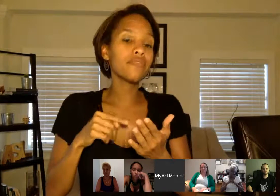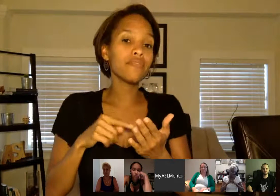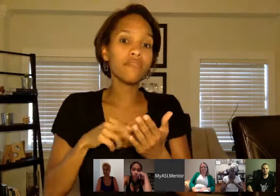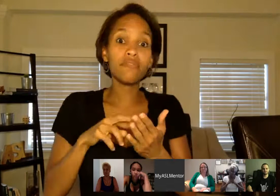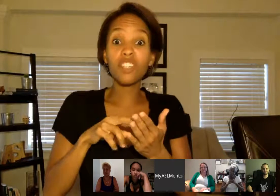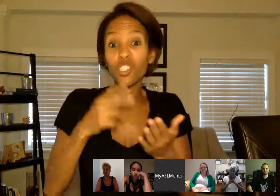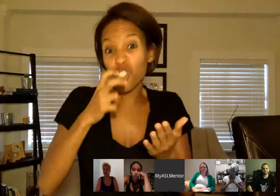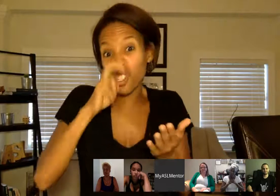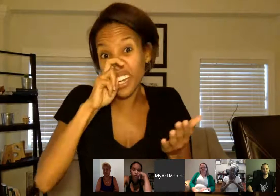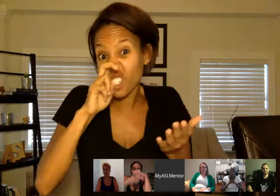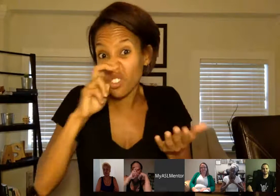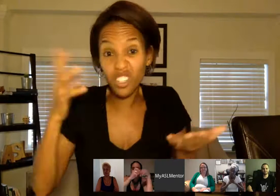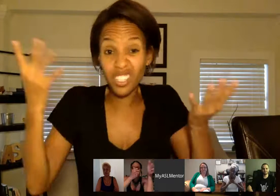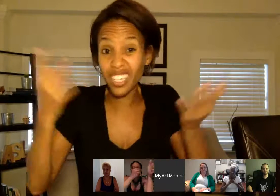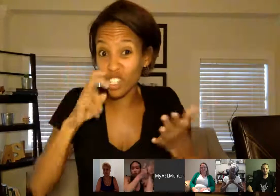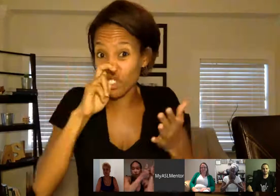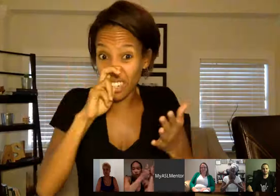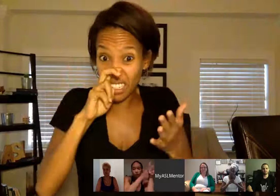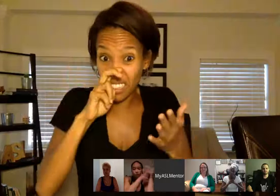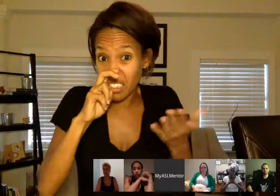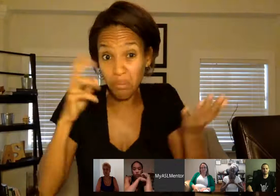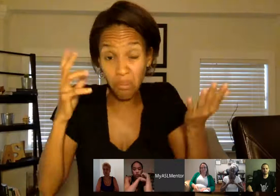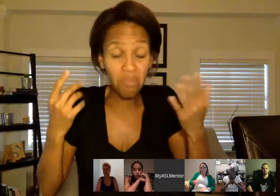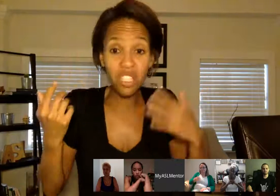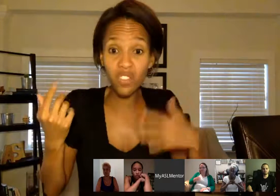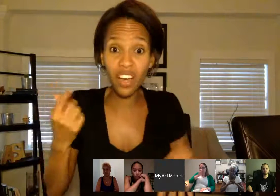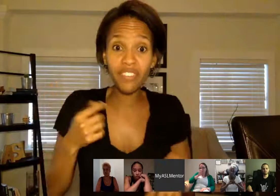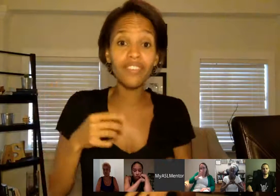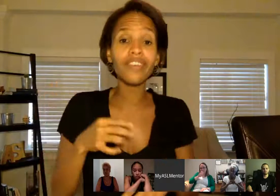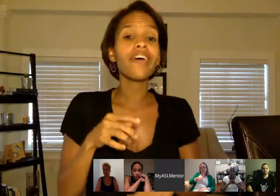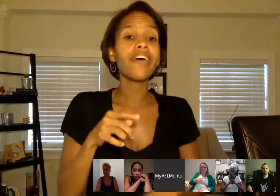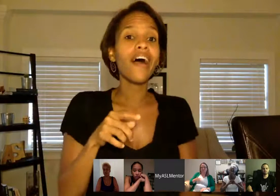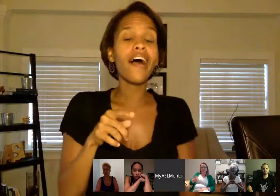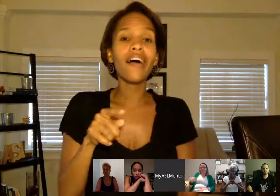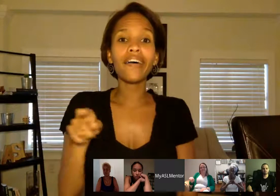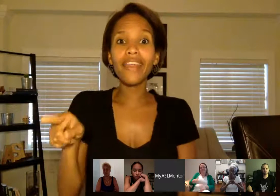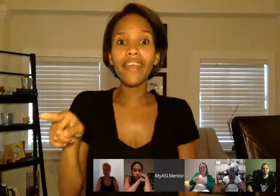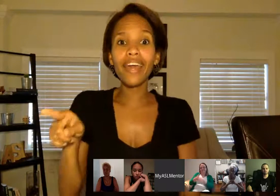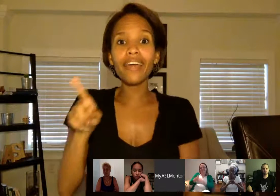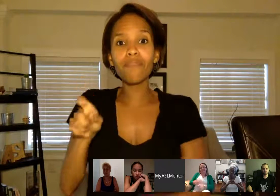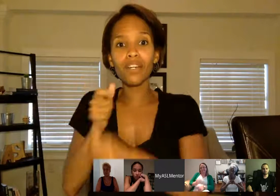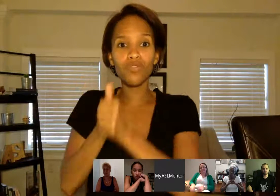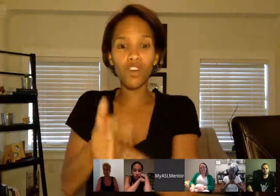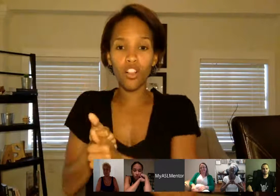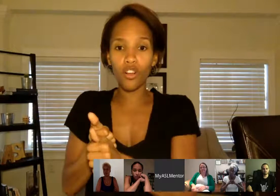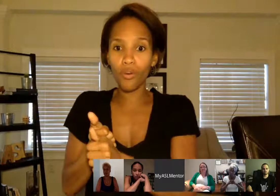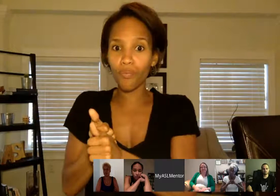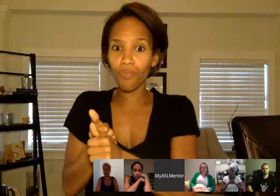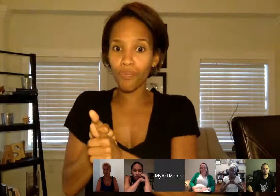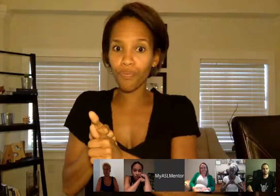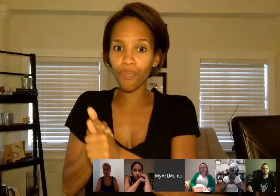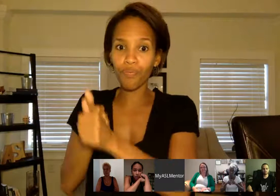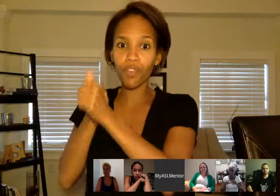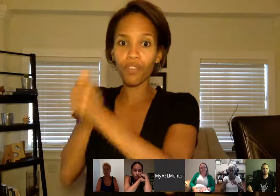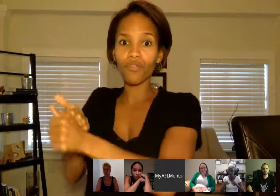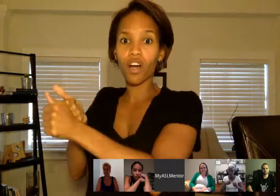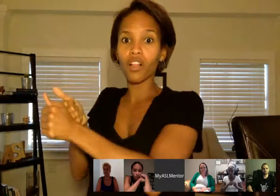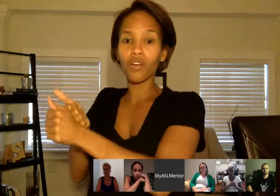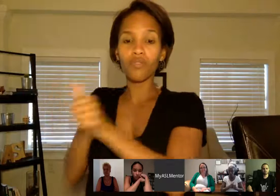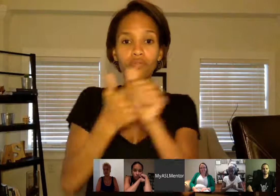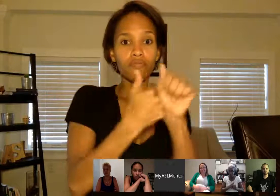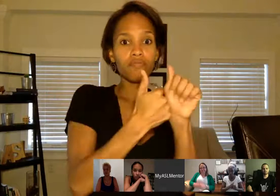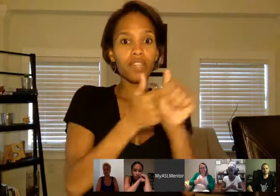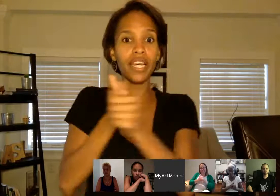And they're strict. You could just say strict, fine. And they must follow.